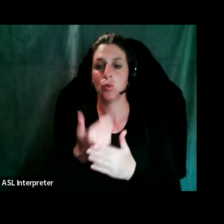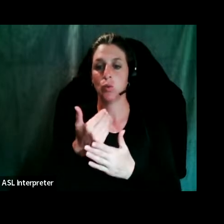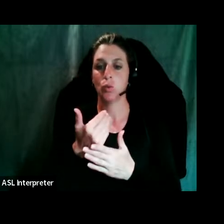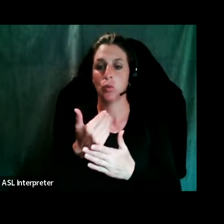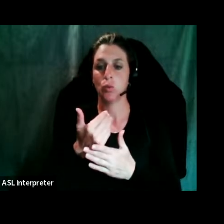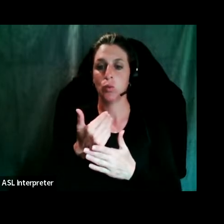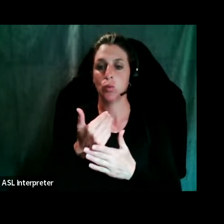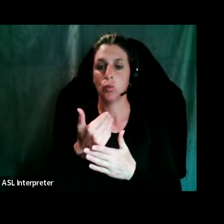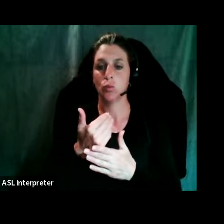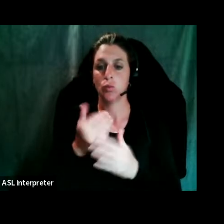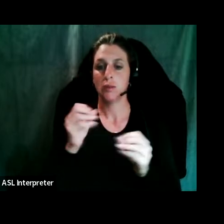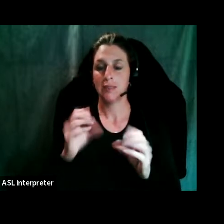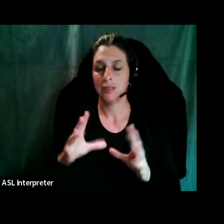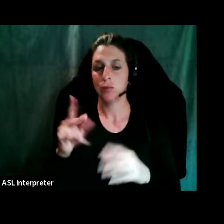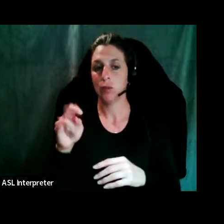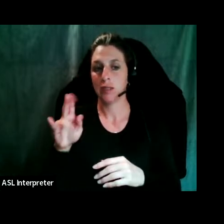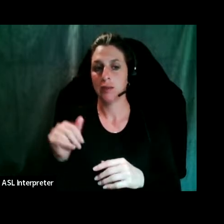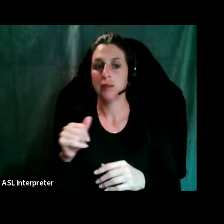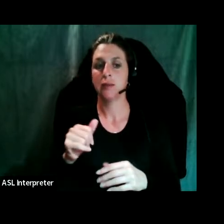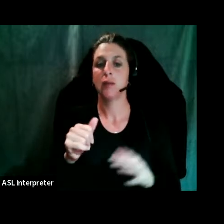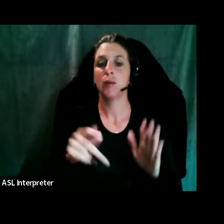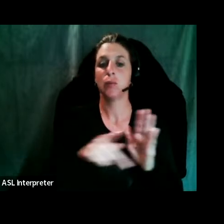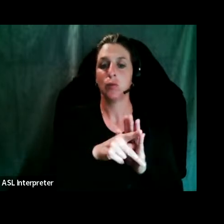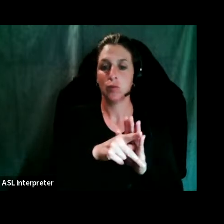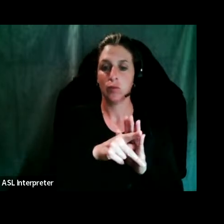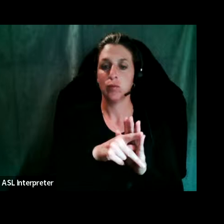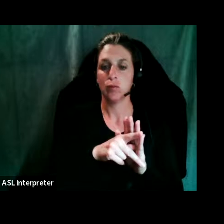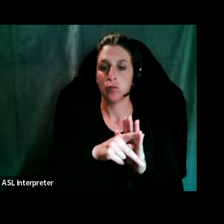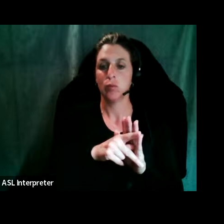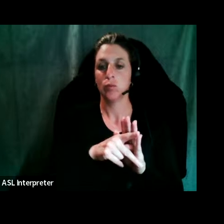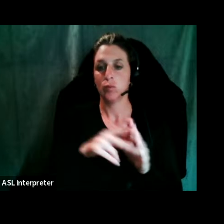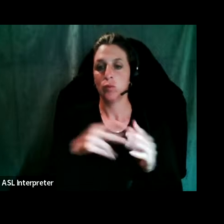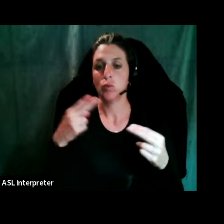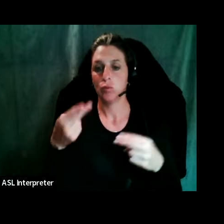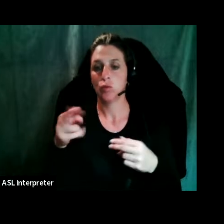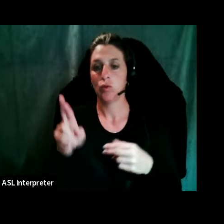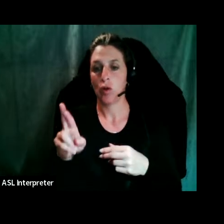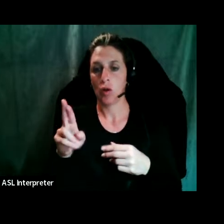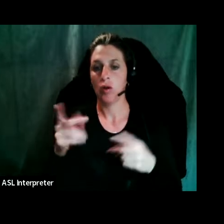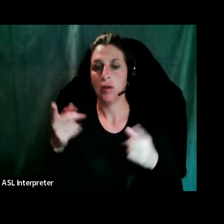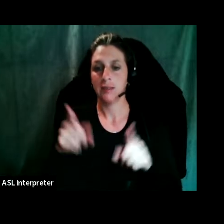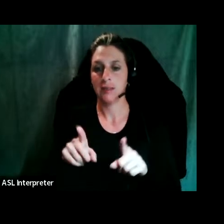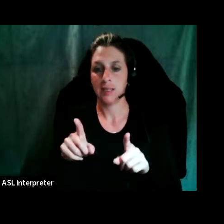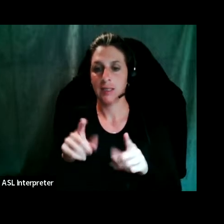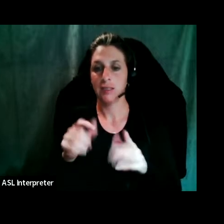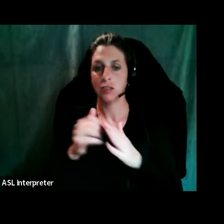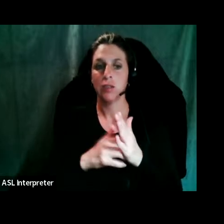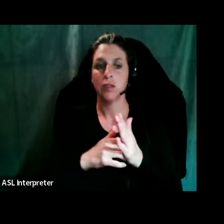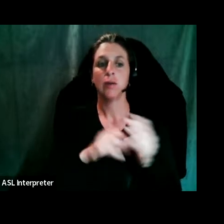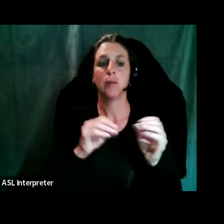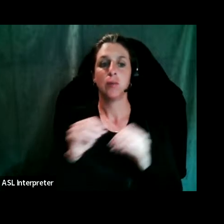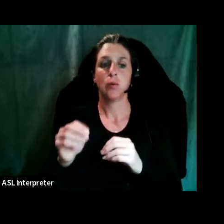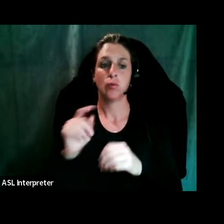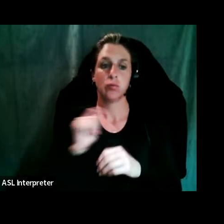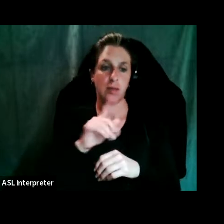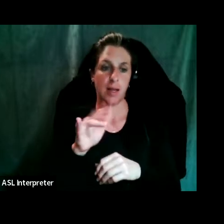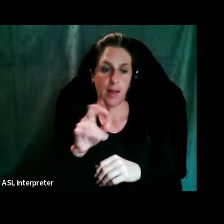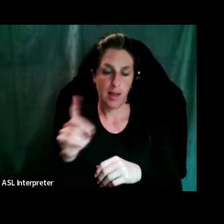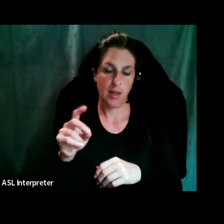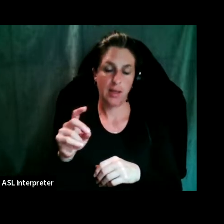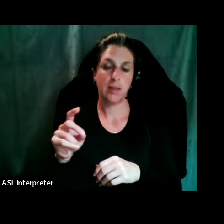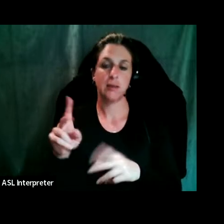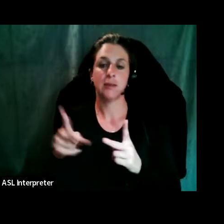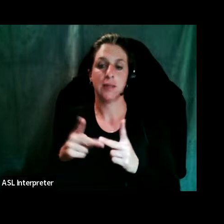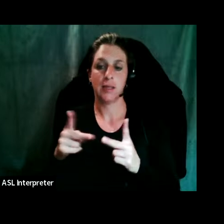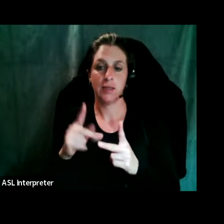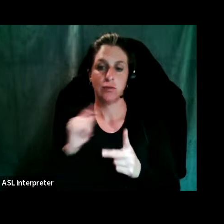I make a motion to approve the human resources consent agenda. Second. Okay, we have a motion by trustee Land and a second